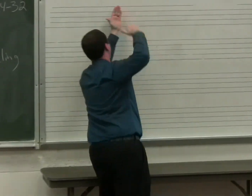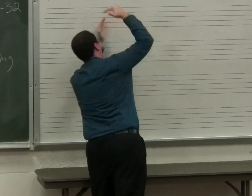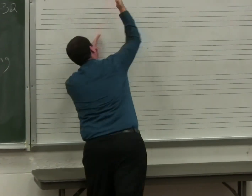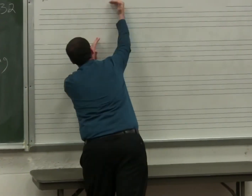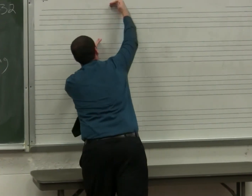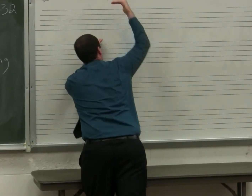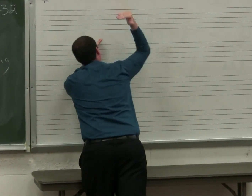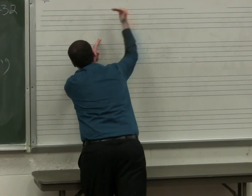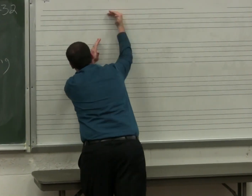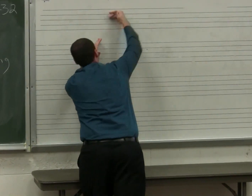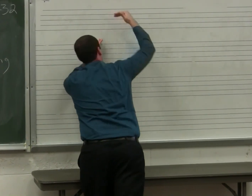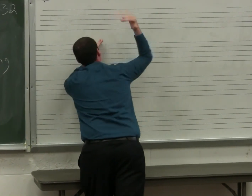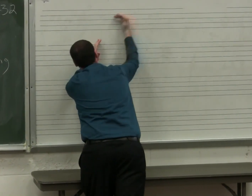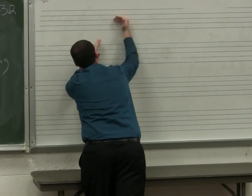list them